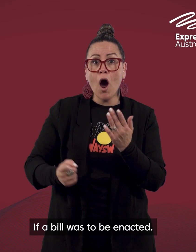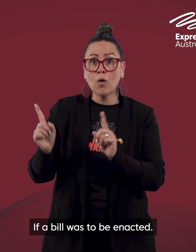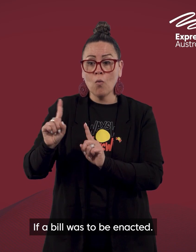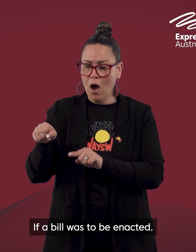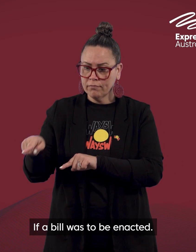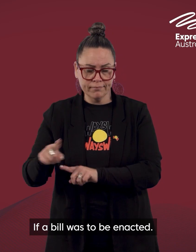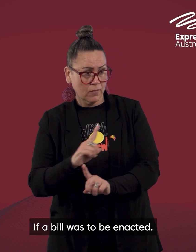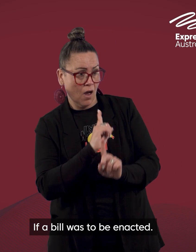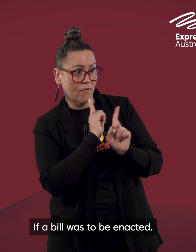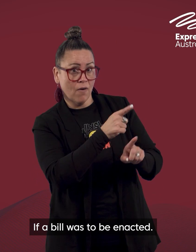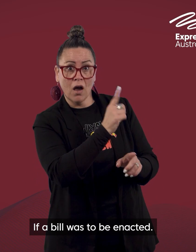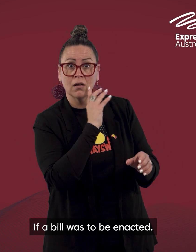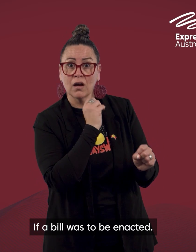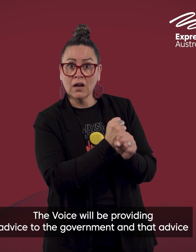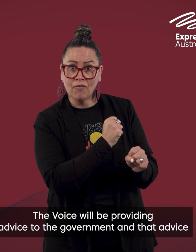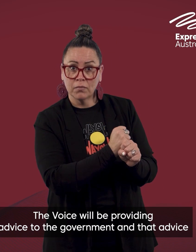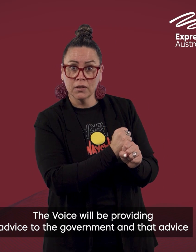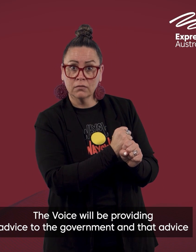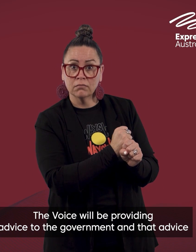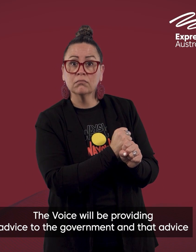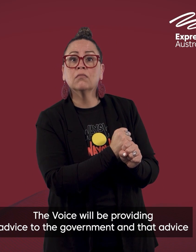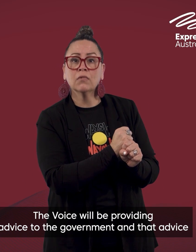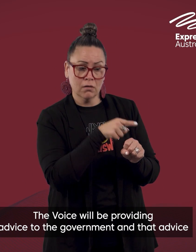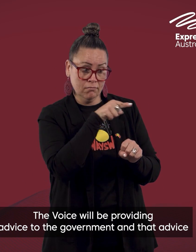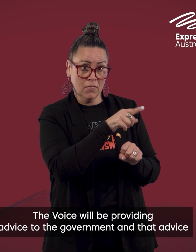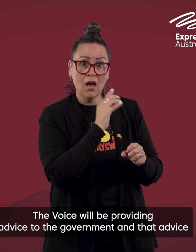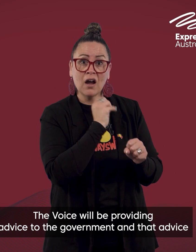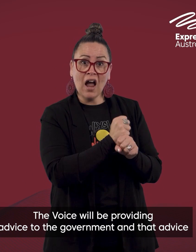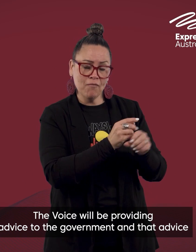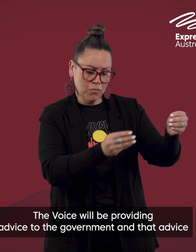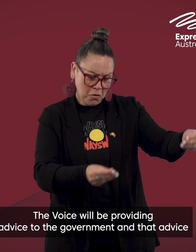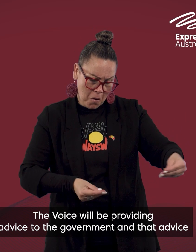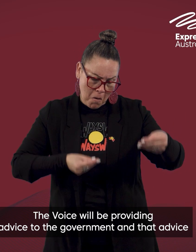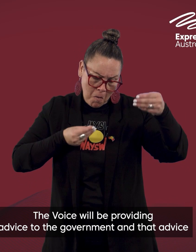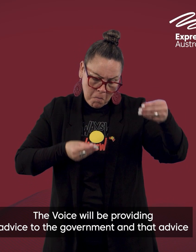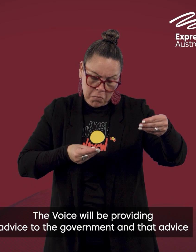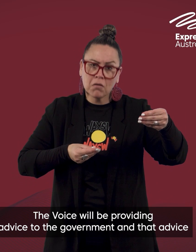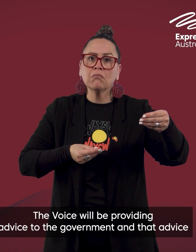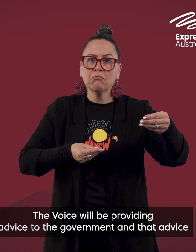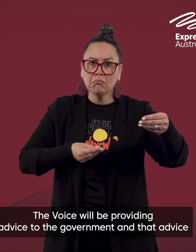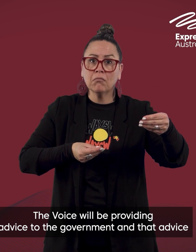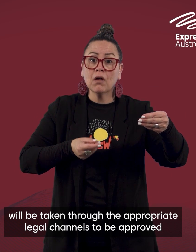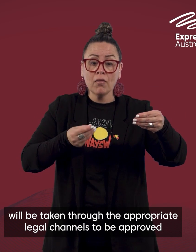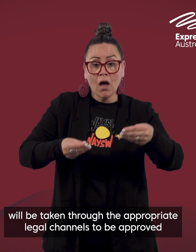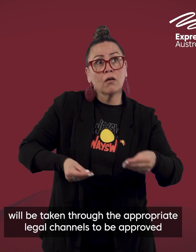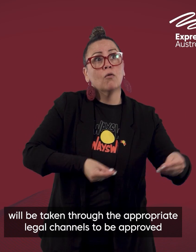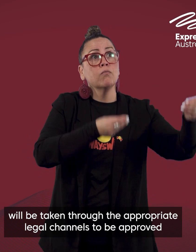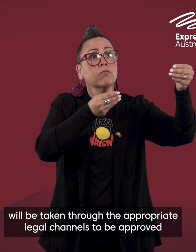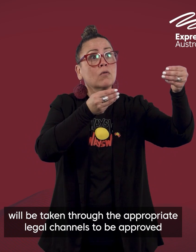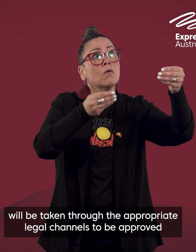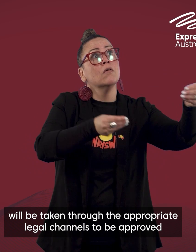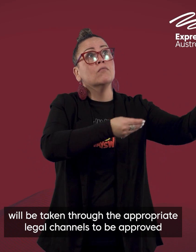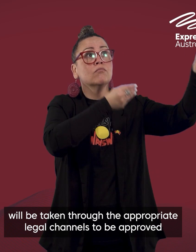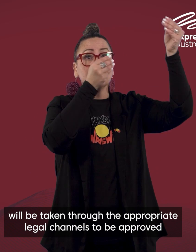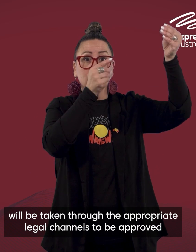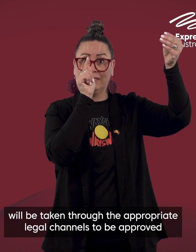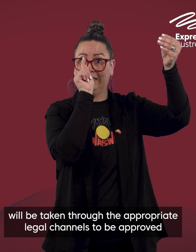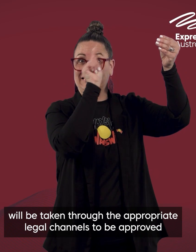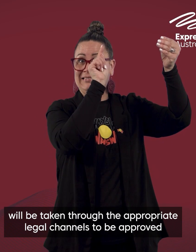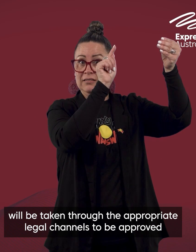If a bill was to be enacted, the voice will be providing advice to the government, and that advice will be taken through the appropriate legal